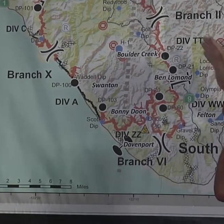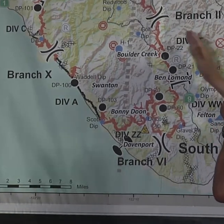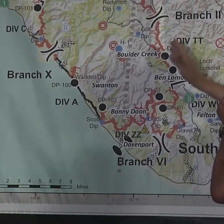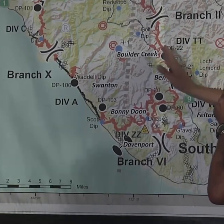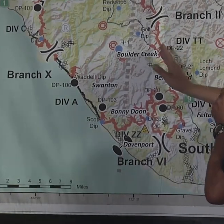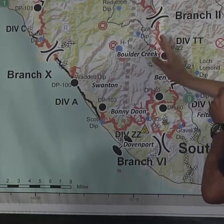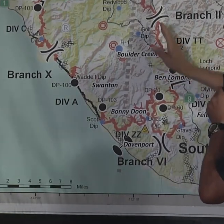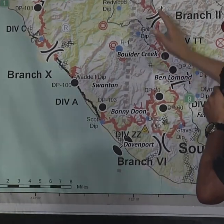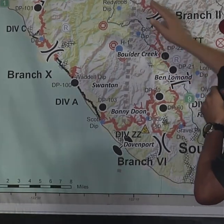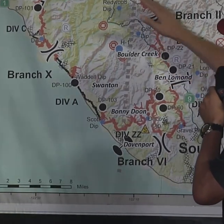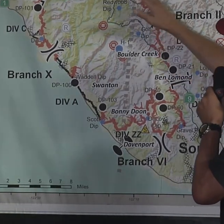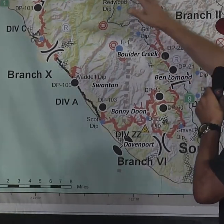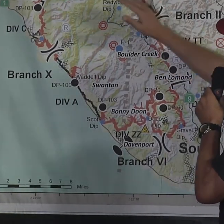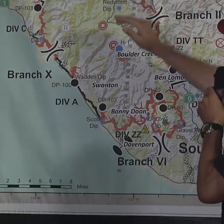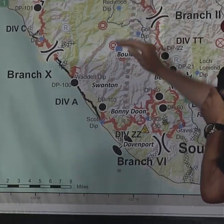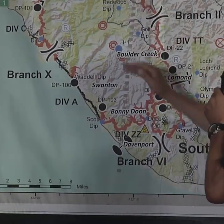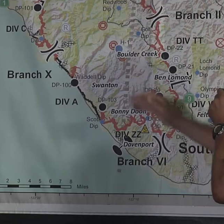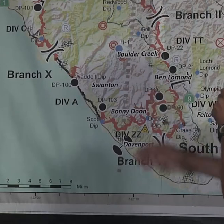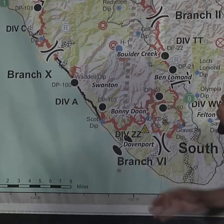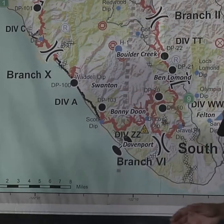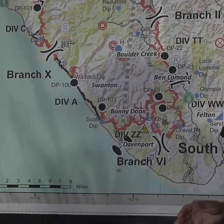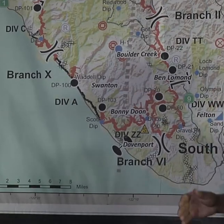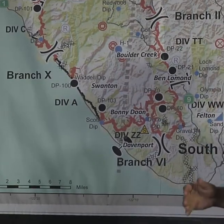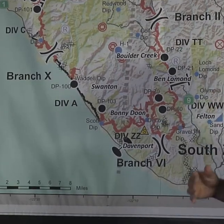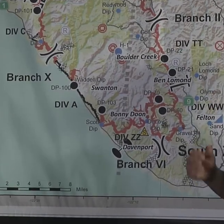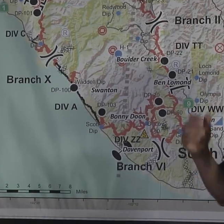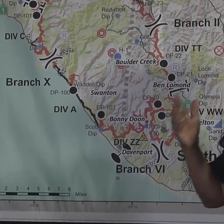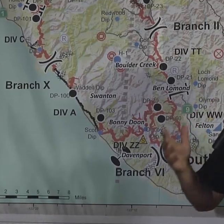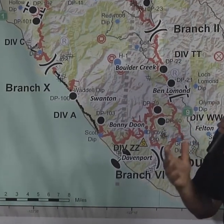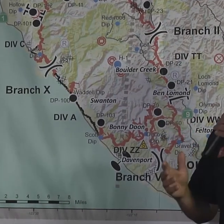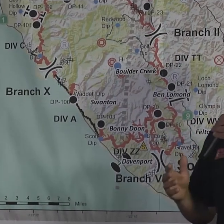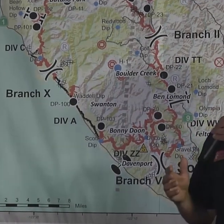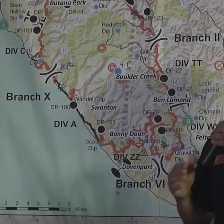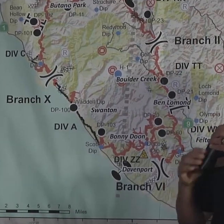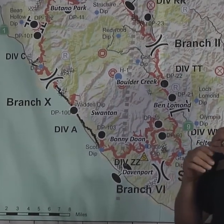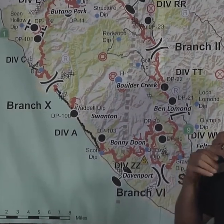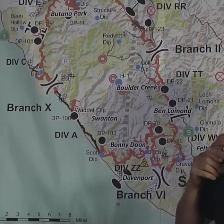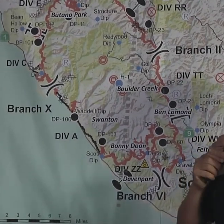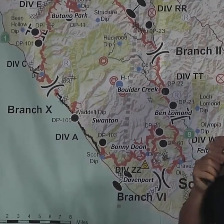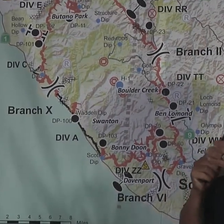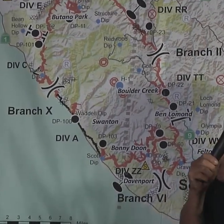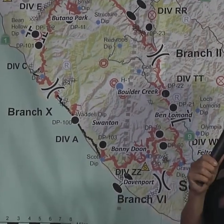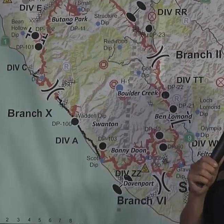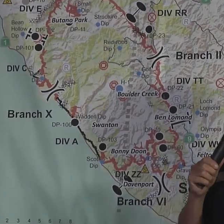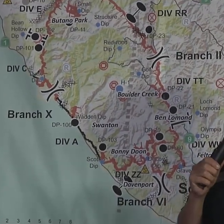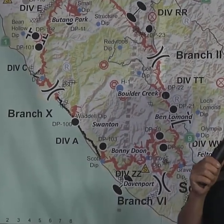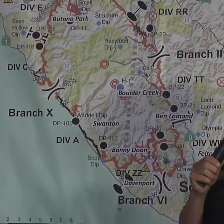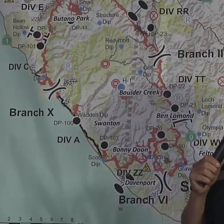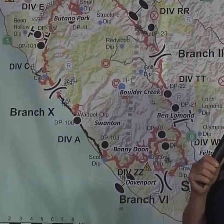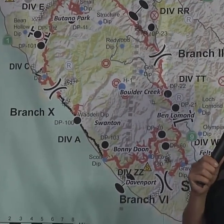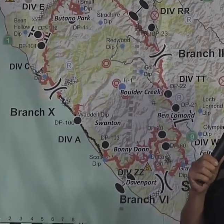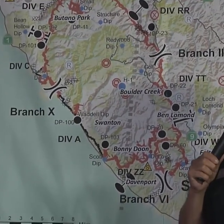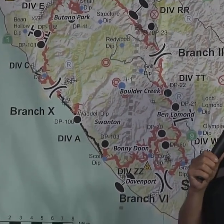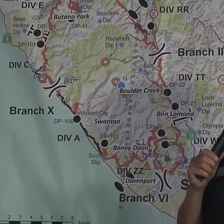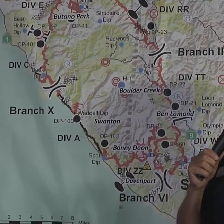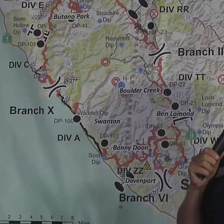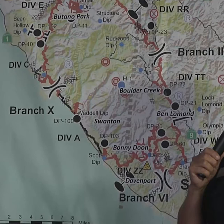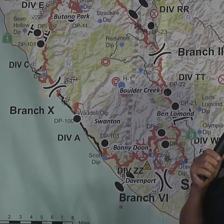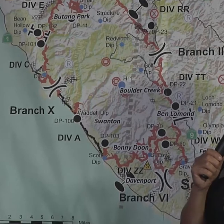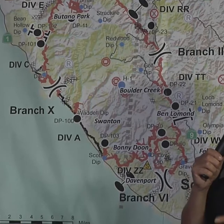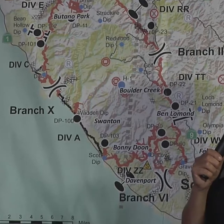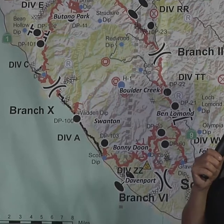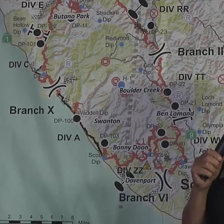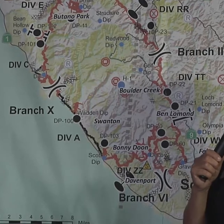work in. As we move into Boulder Creek, that's looking really good. We have a lot of resources in there, actively constructing line. We've been